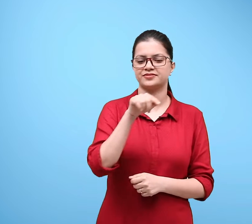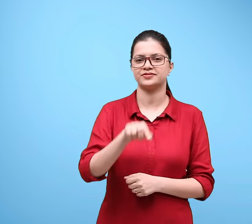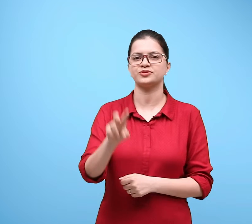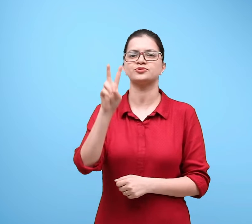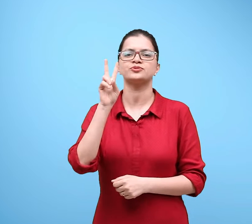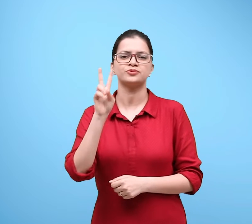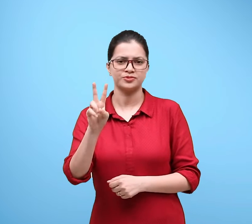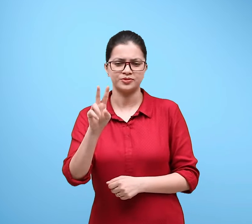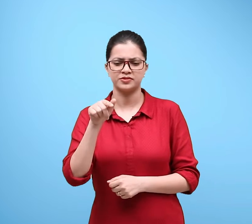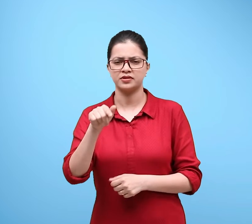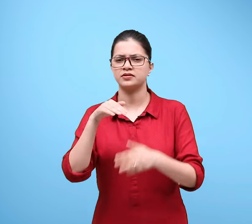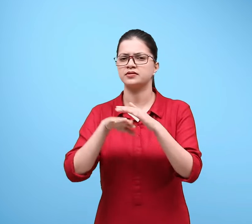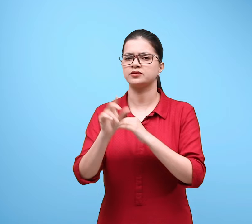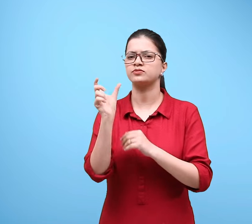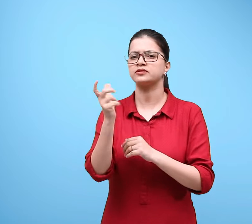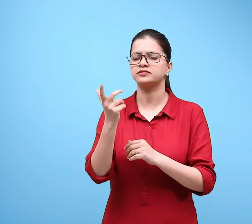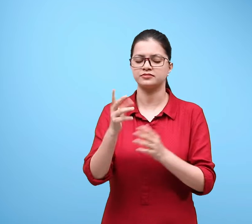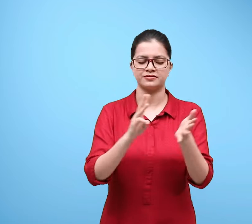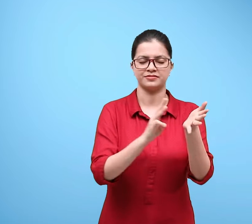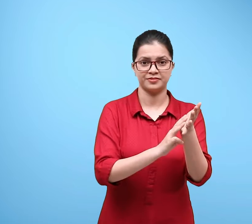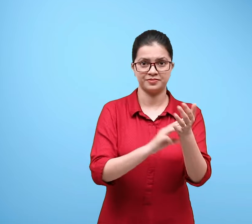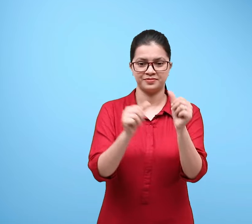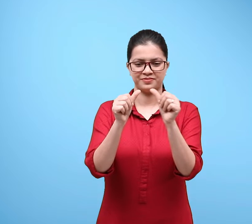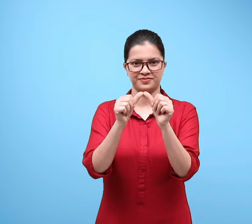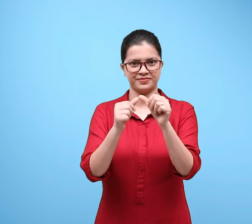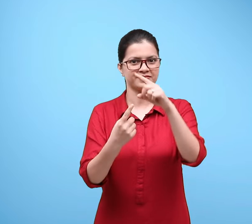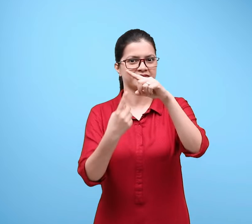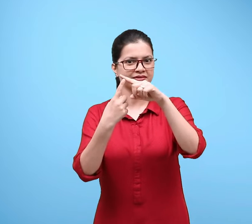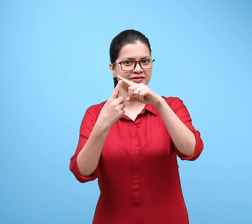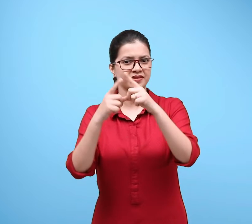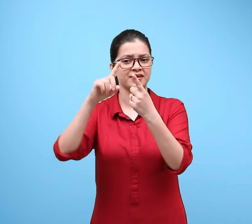4.2 Properties of Materials.